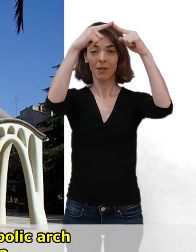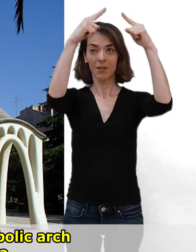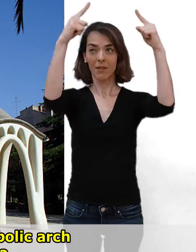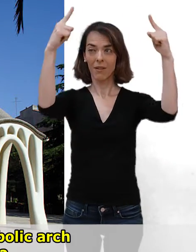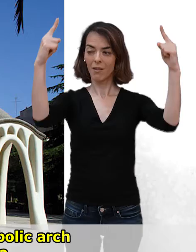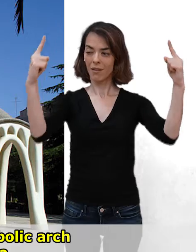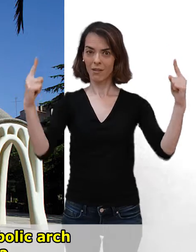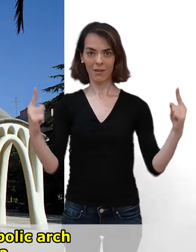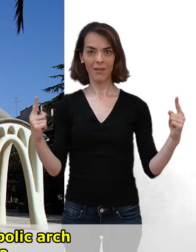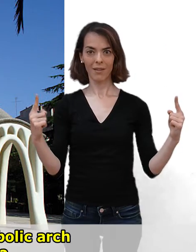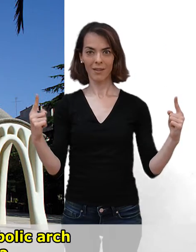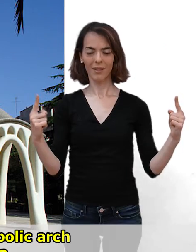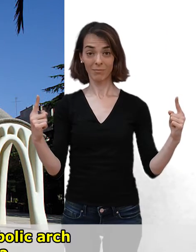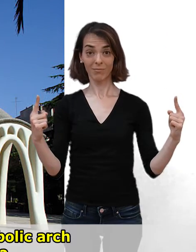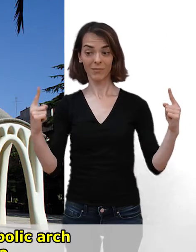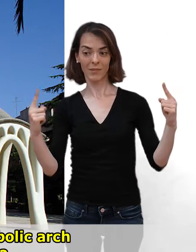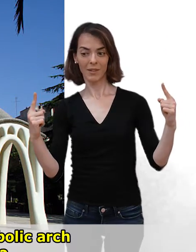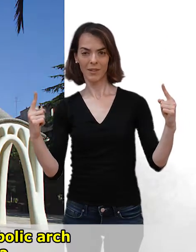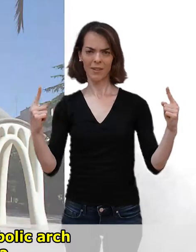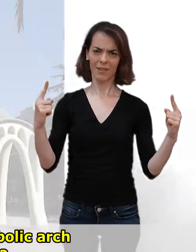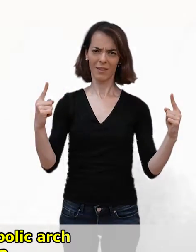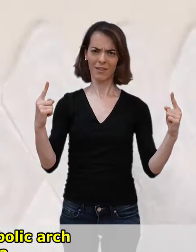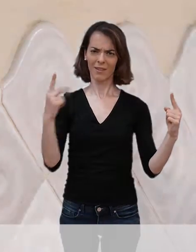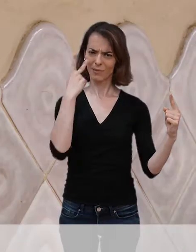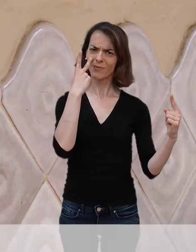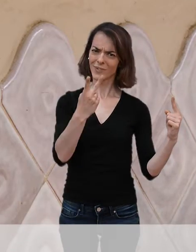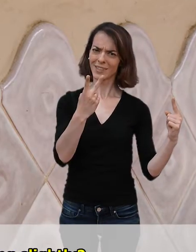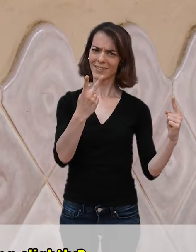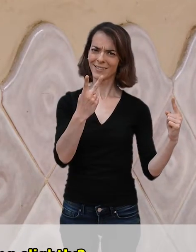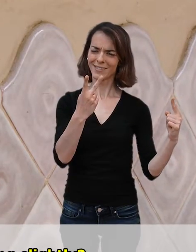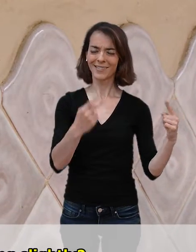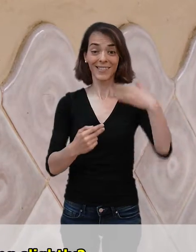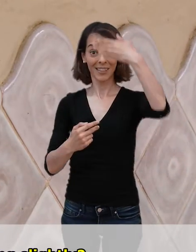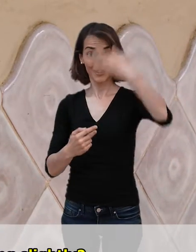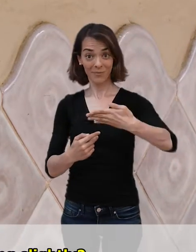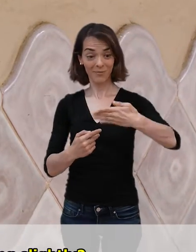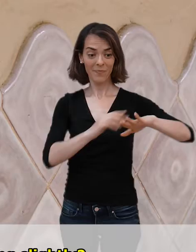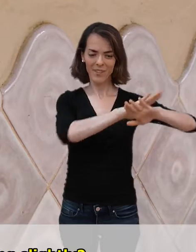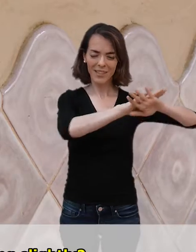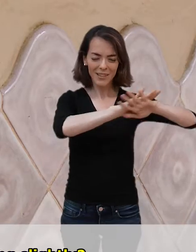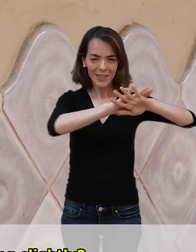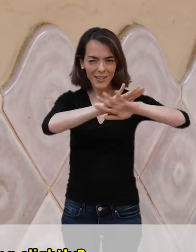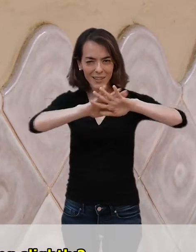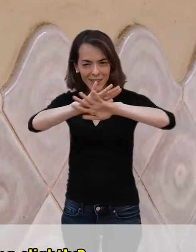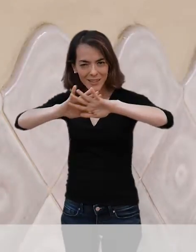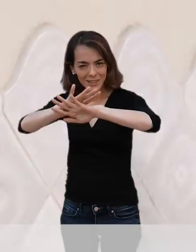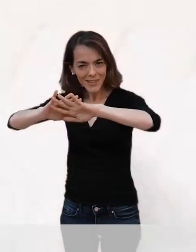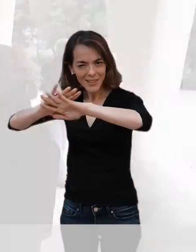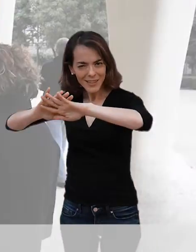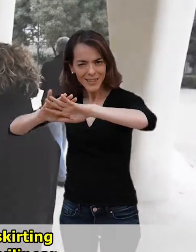Can you see the huge parabolic arch on the west facade? Doesn't it look as if it's leaning